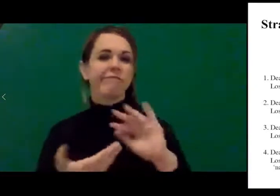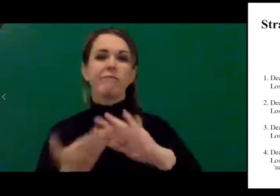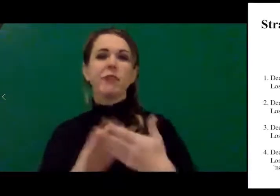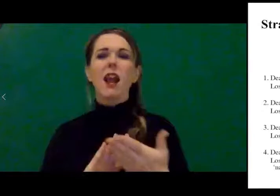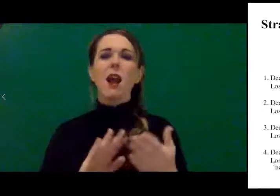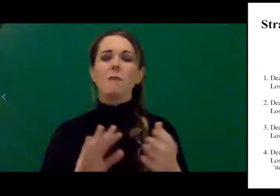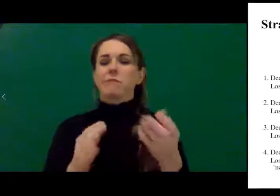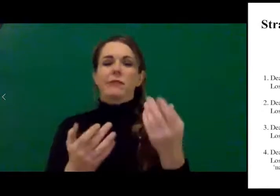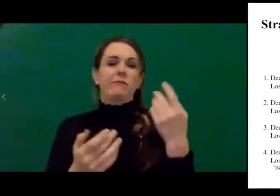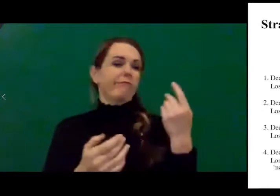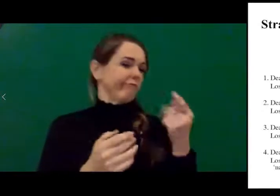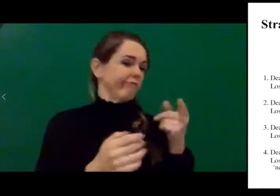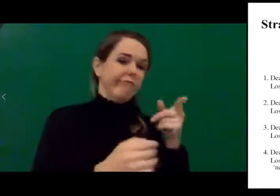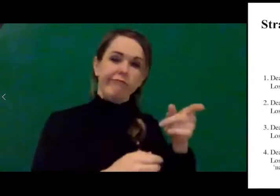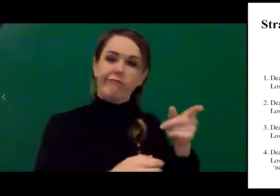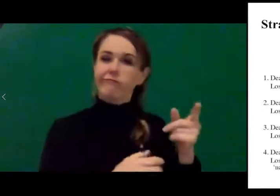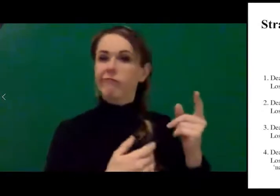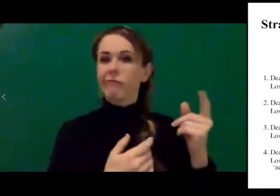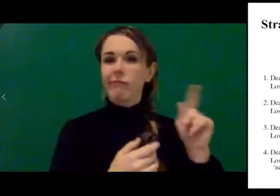because,